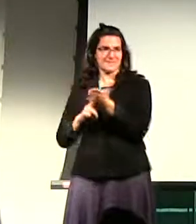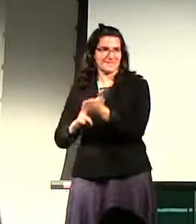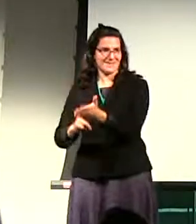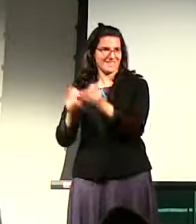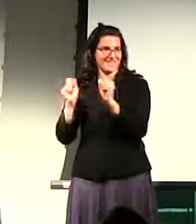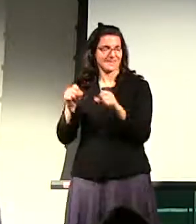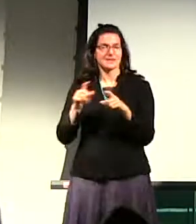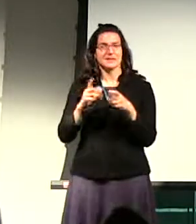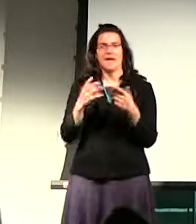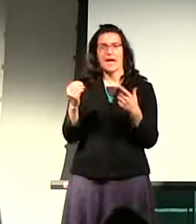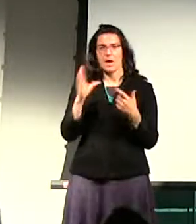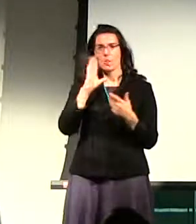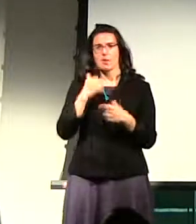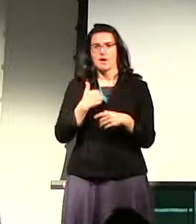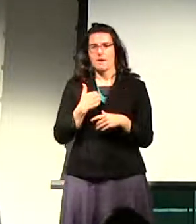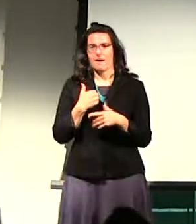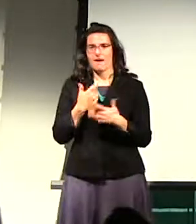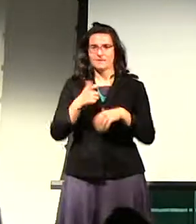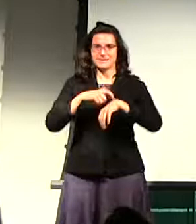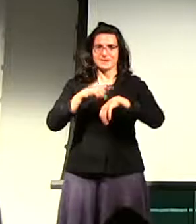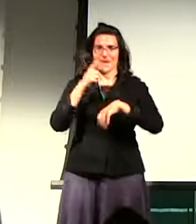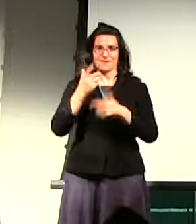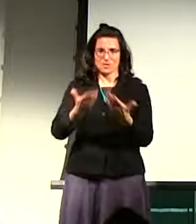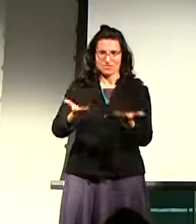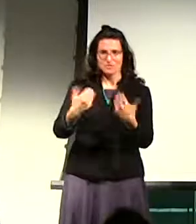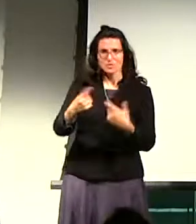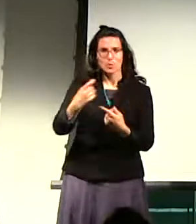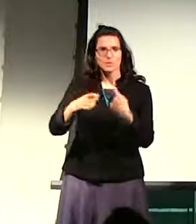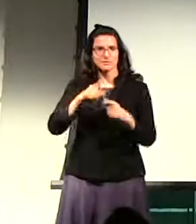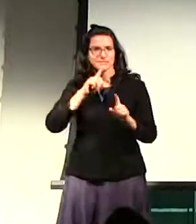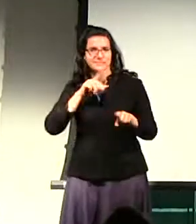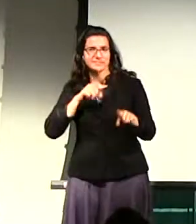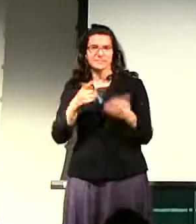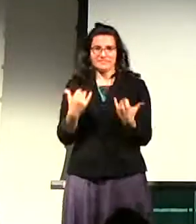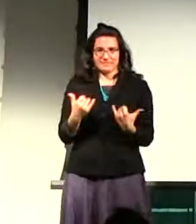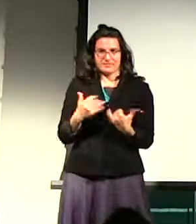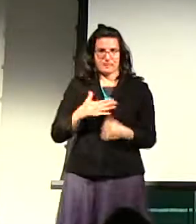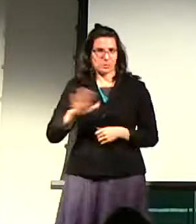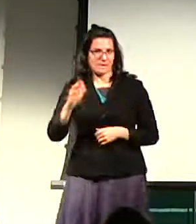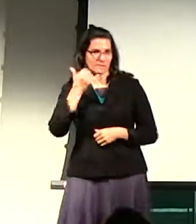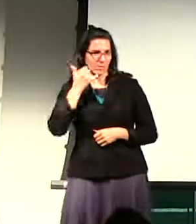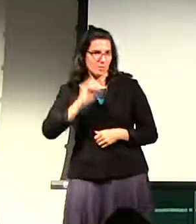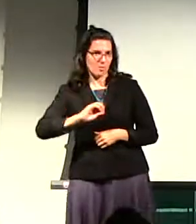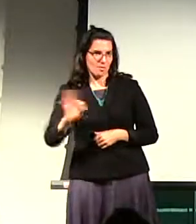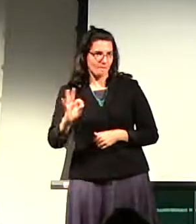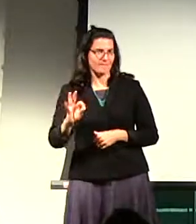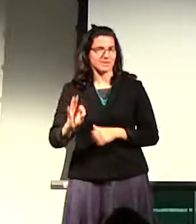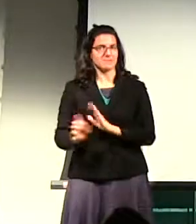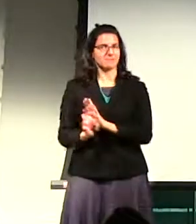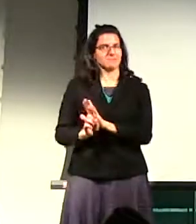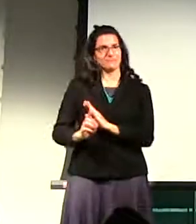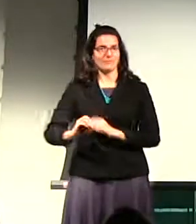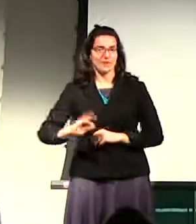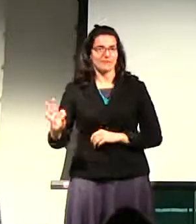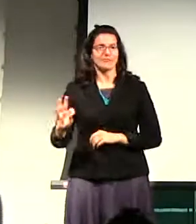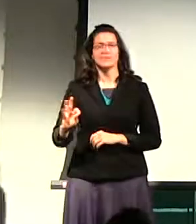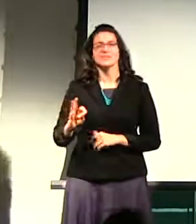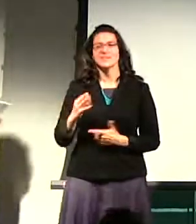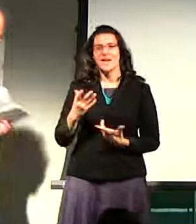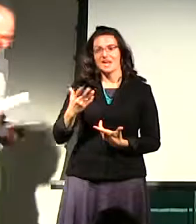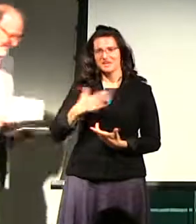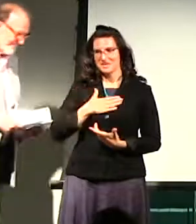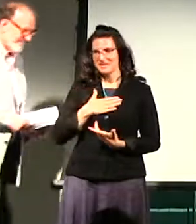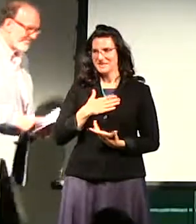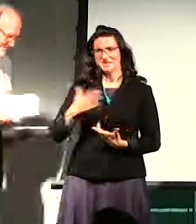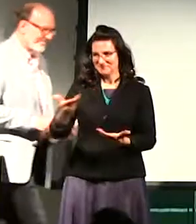now, please silence your gizmos, turn off any unlicensed recording devices, and join me in a warm welcome for Matt Bedette.